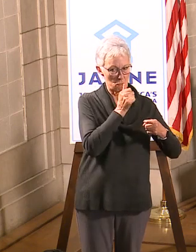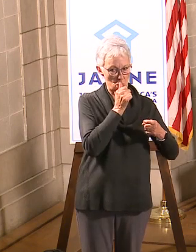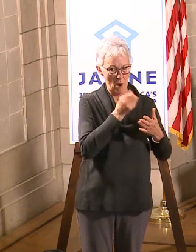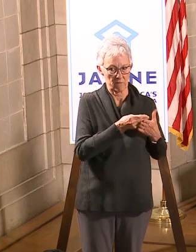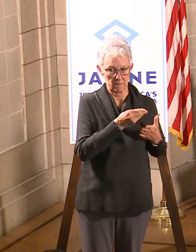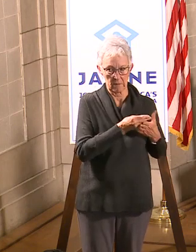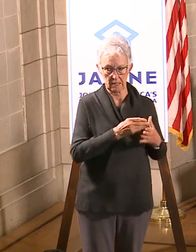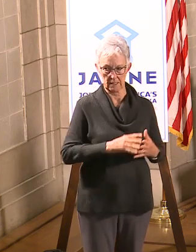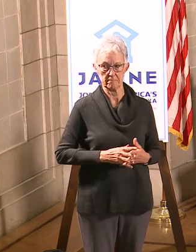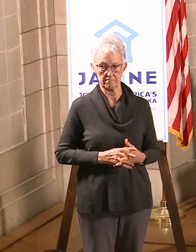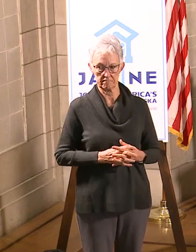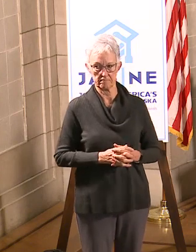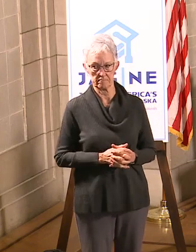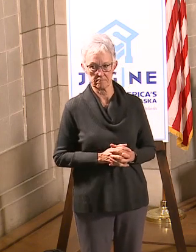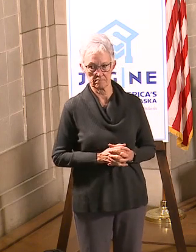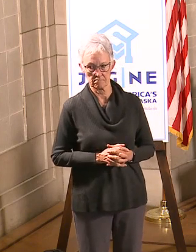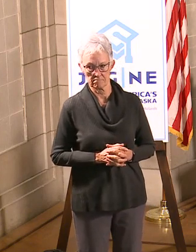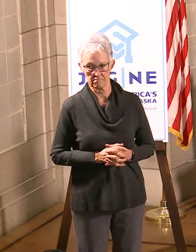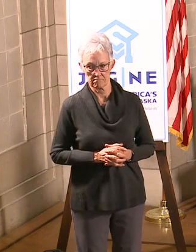will.